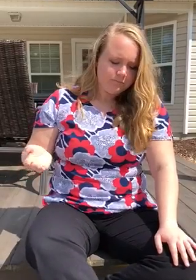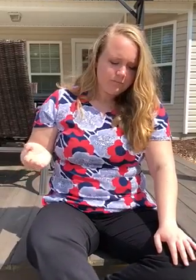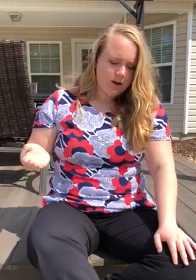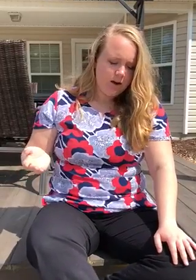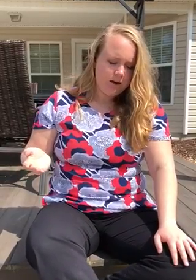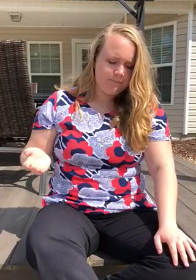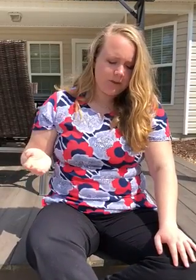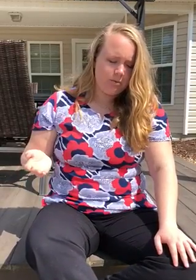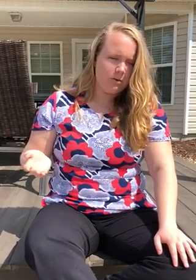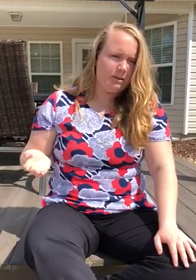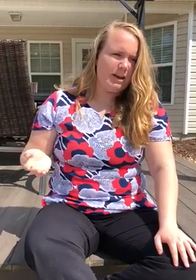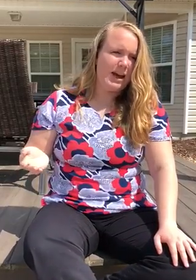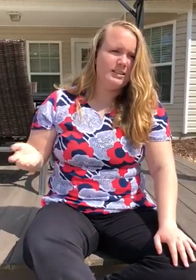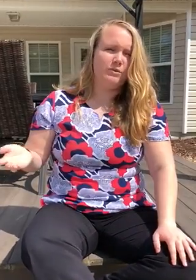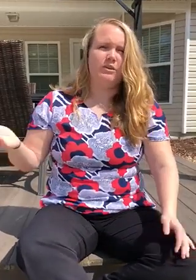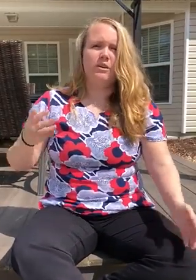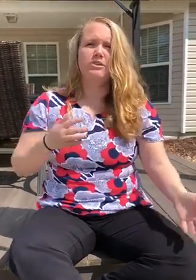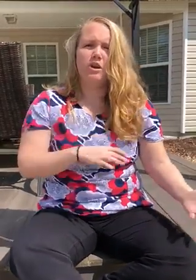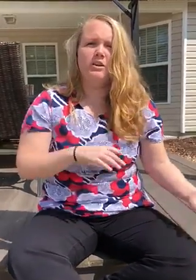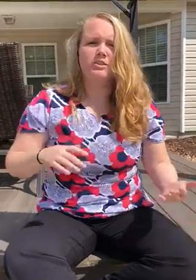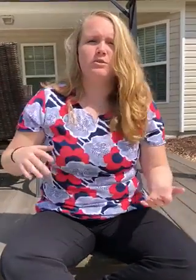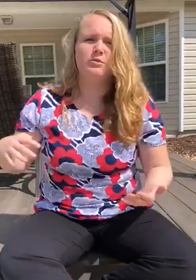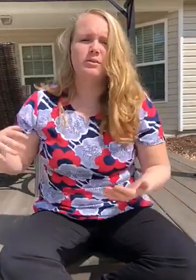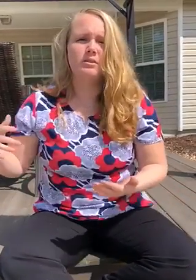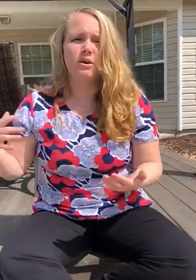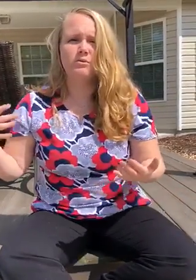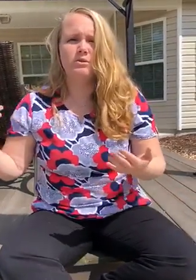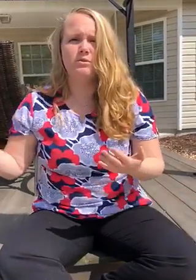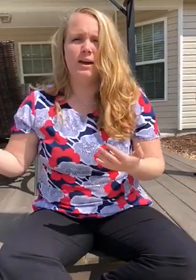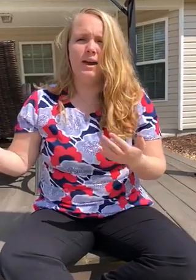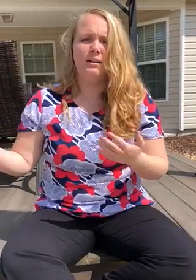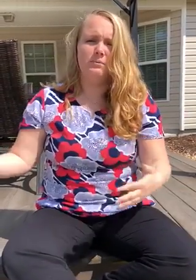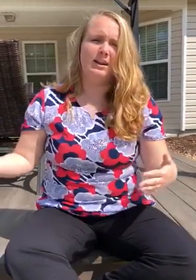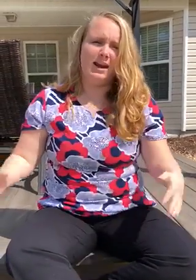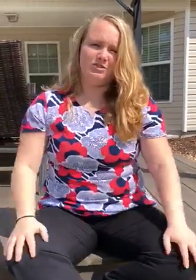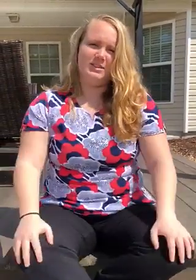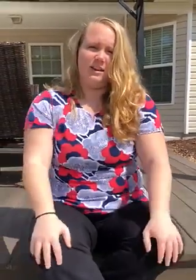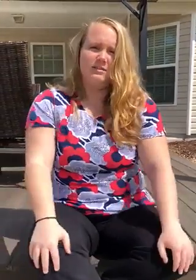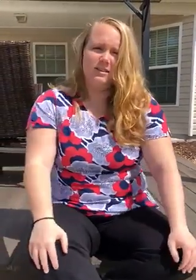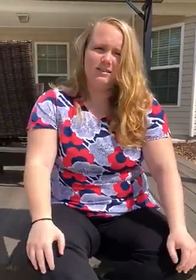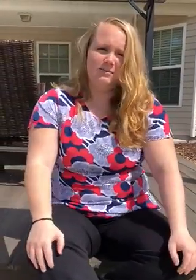it would be ideal for John to go to a pediatric dentist.